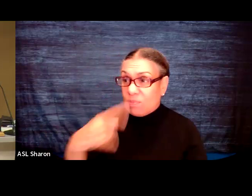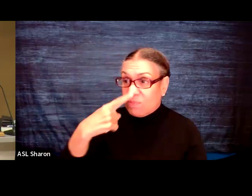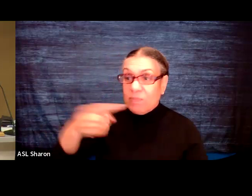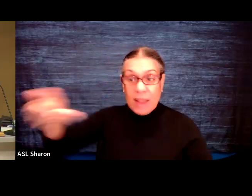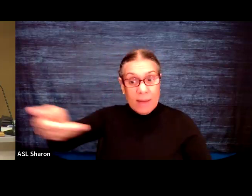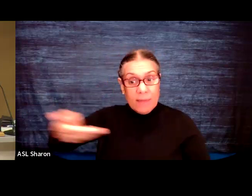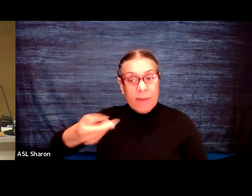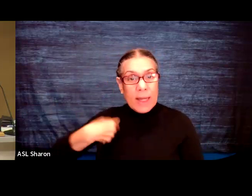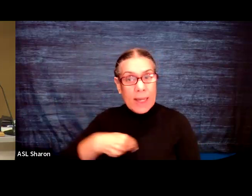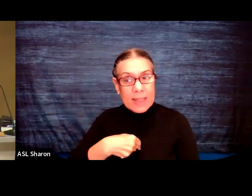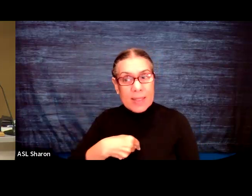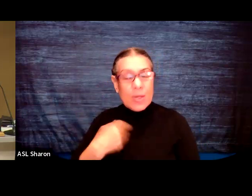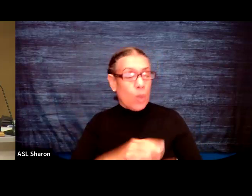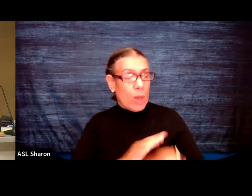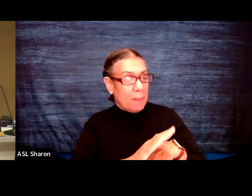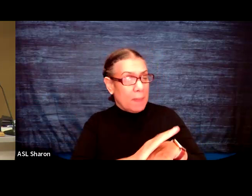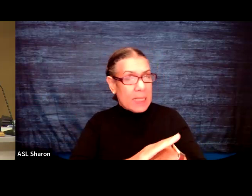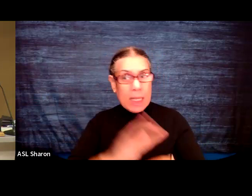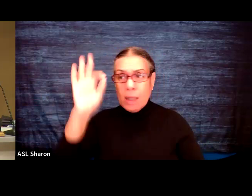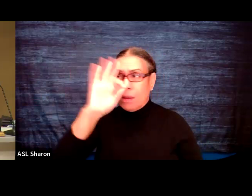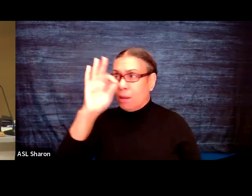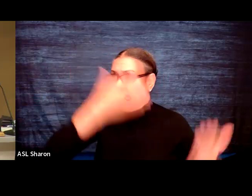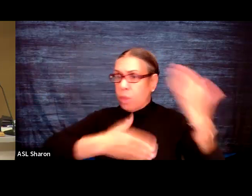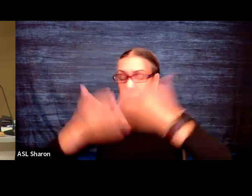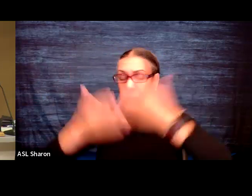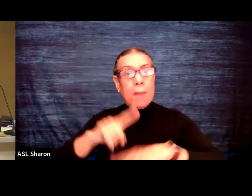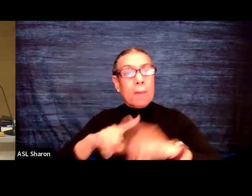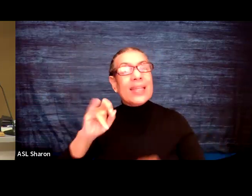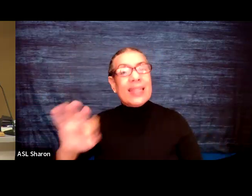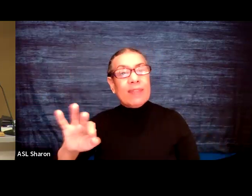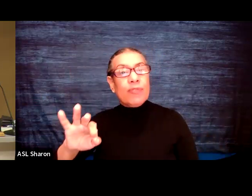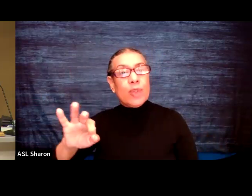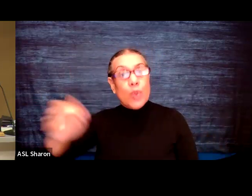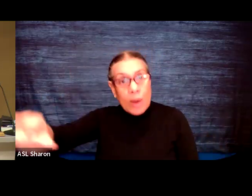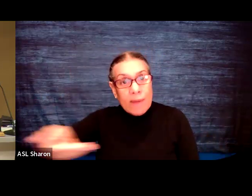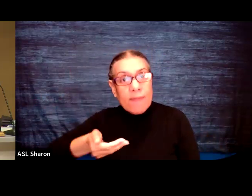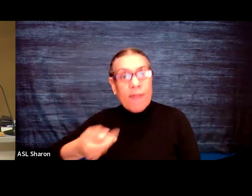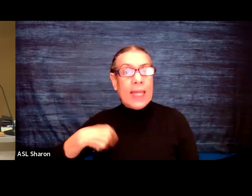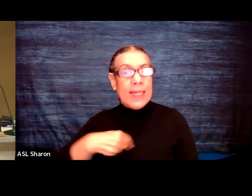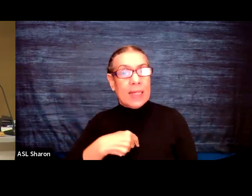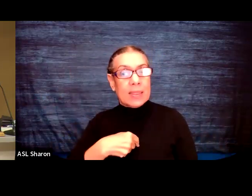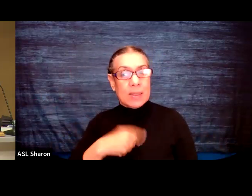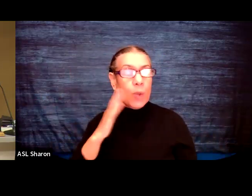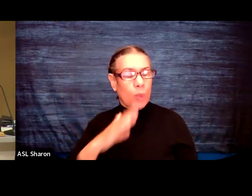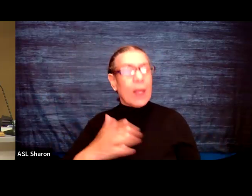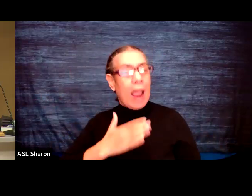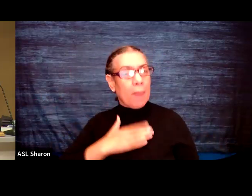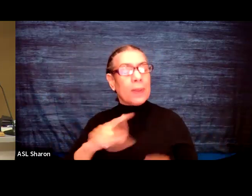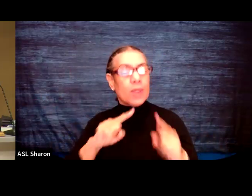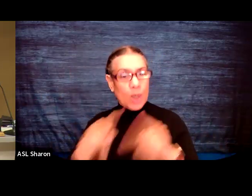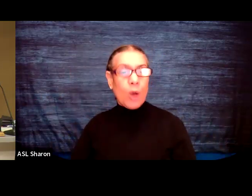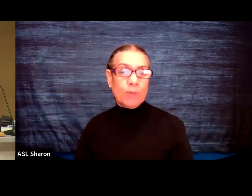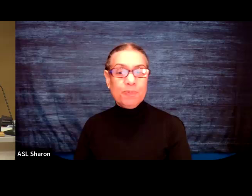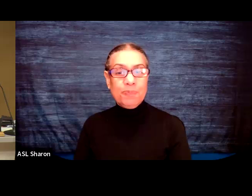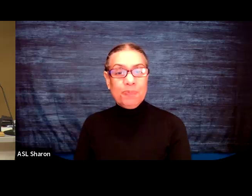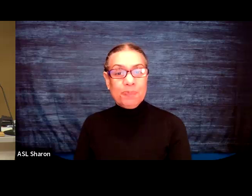things. So many things are going on. Half the time we don't know every single thing, but if there's something that's going on out of school, we would welcome getting those